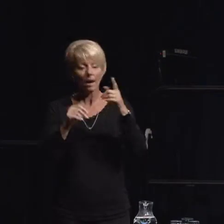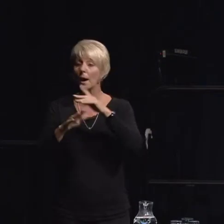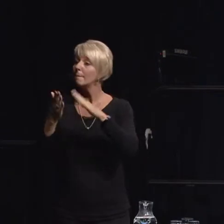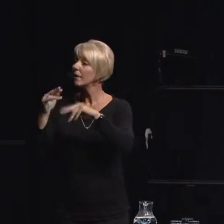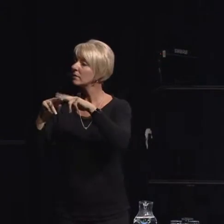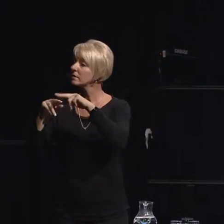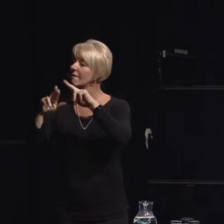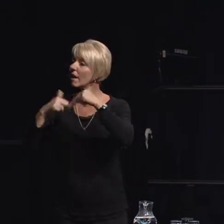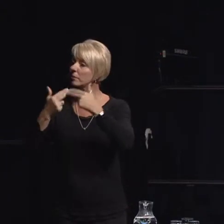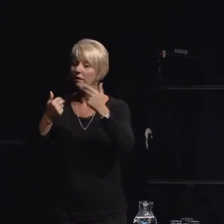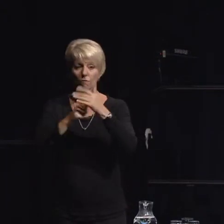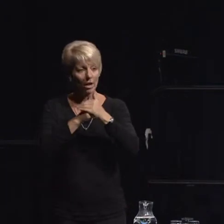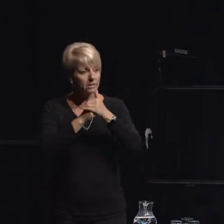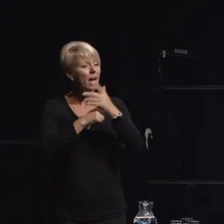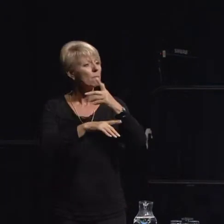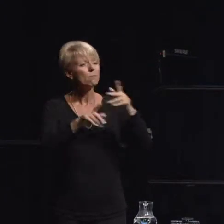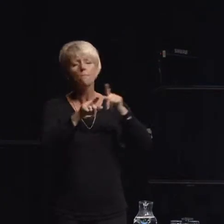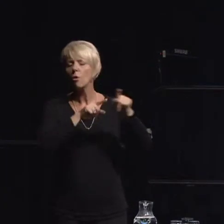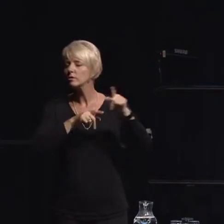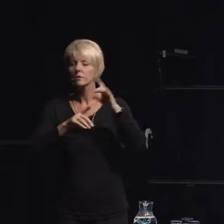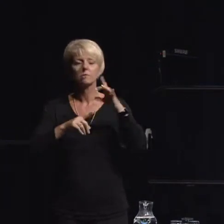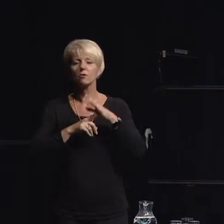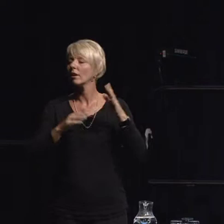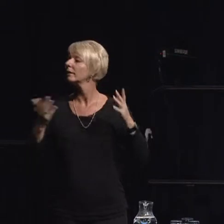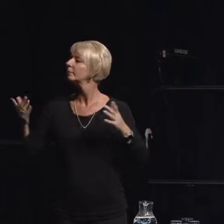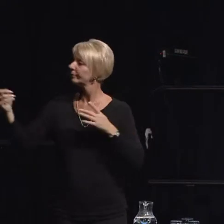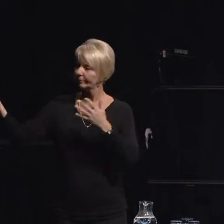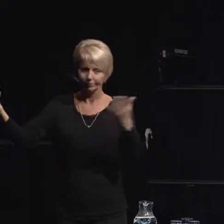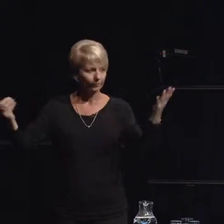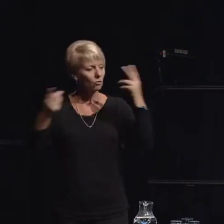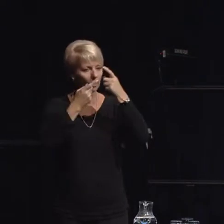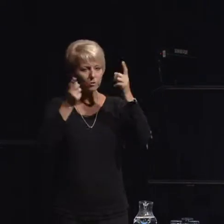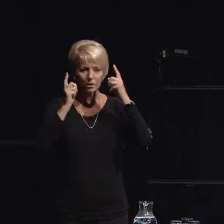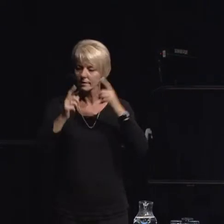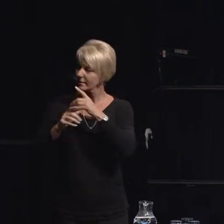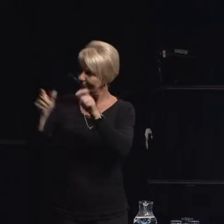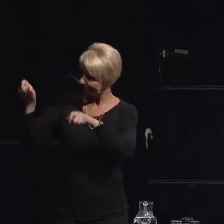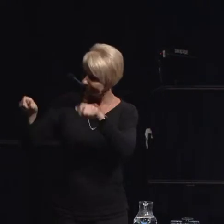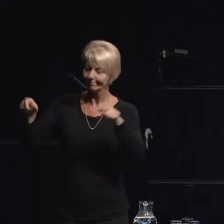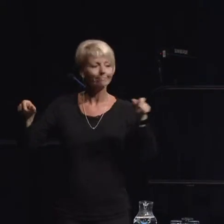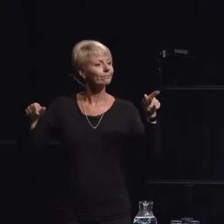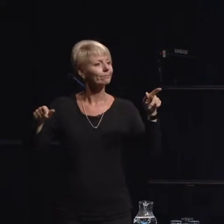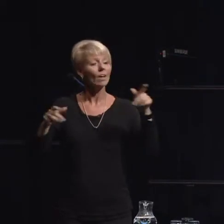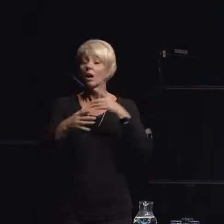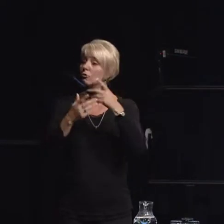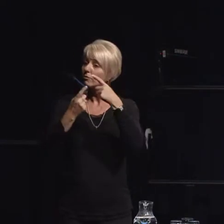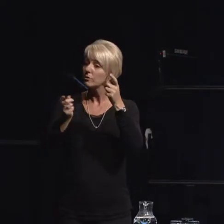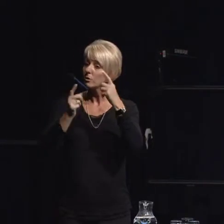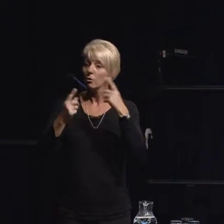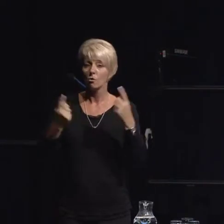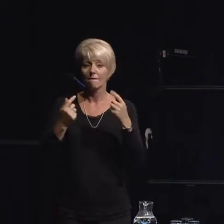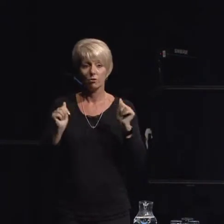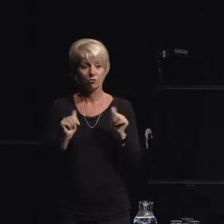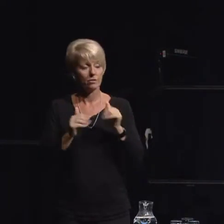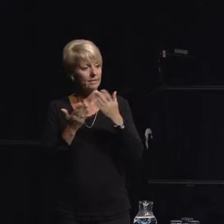friends, and most especially graduands. Graduations are one of the highlights for all of us who are